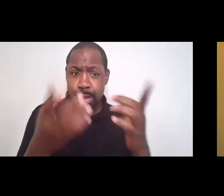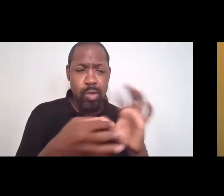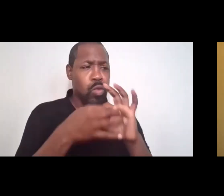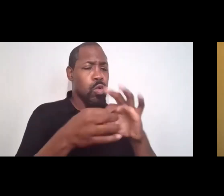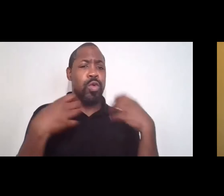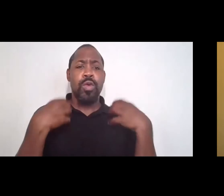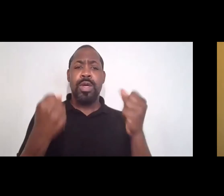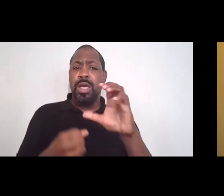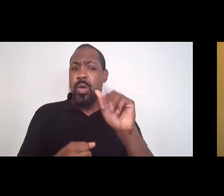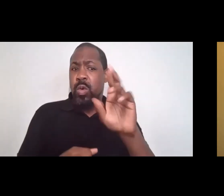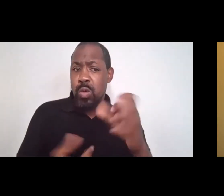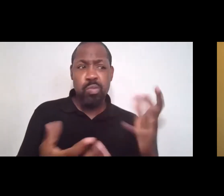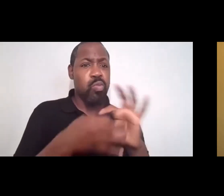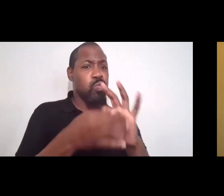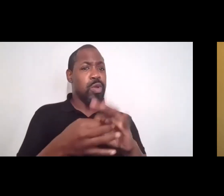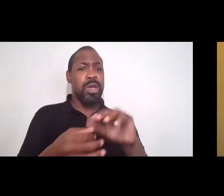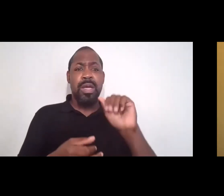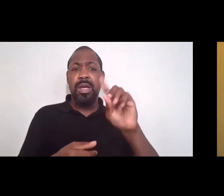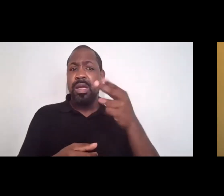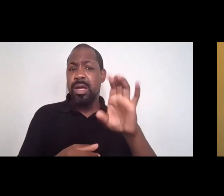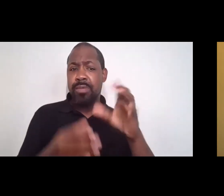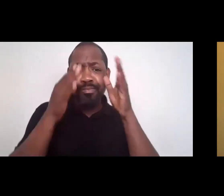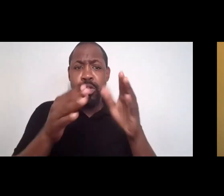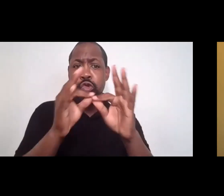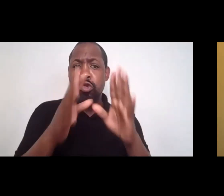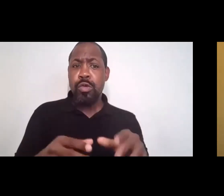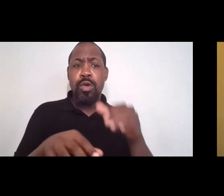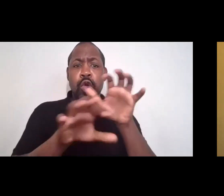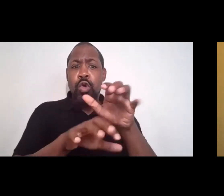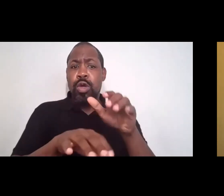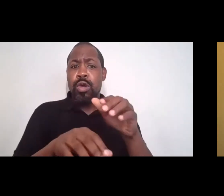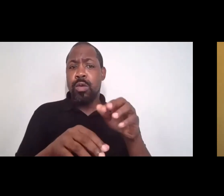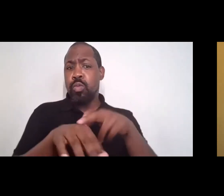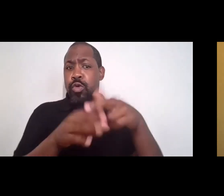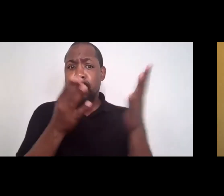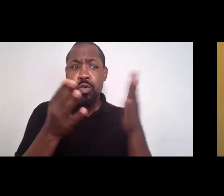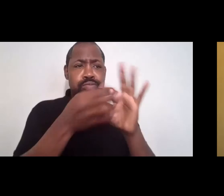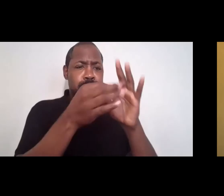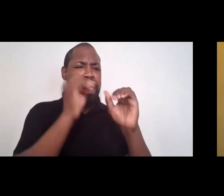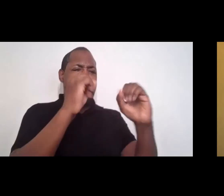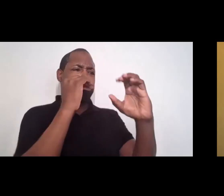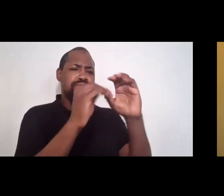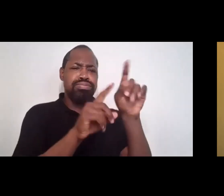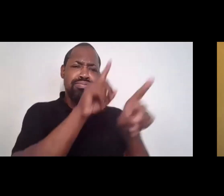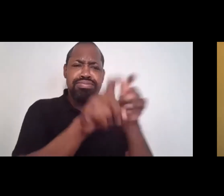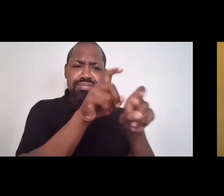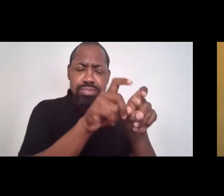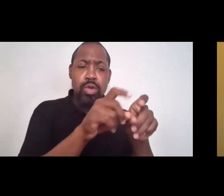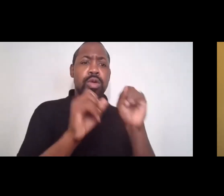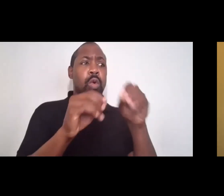or education or healthcare, et cetera, or ad hoc interpreters, CART, referral services, et cetera, they can actually